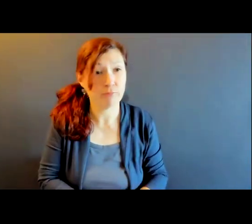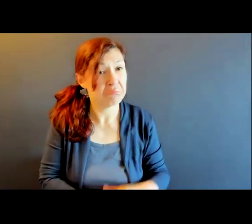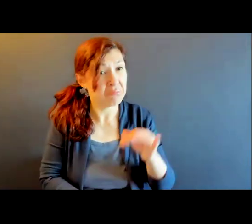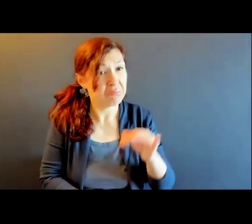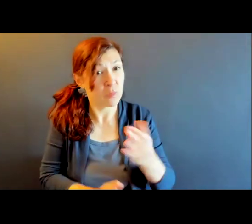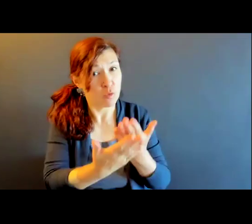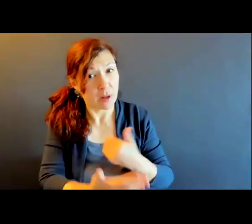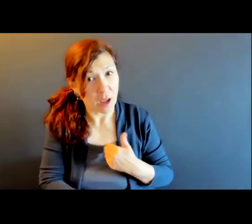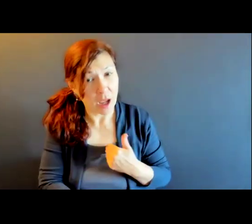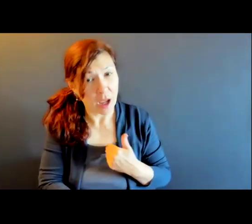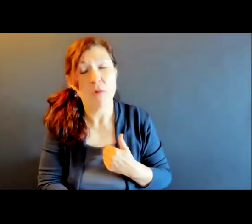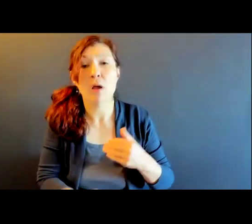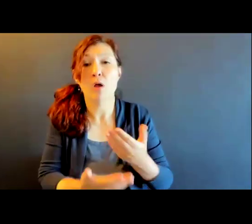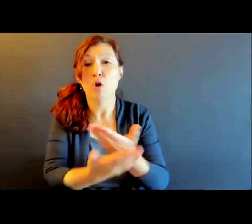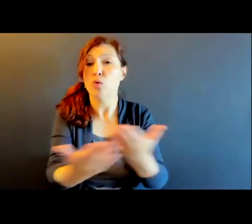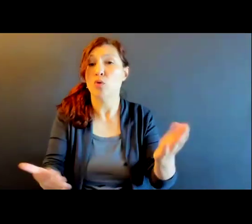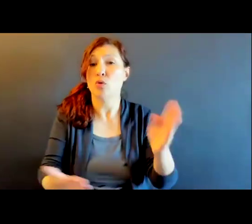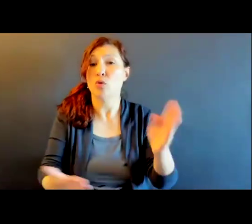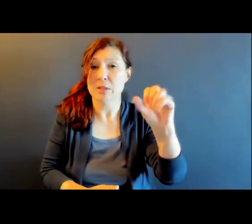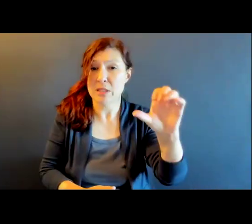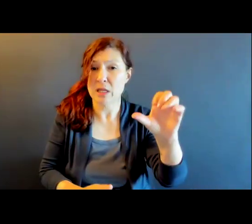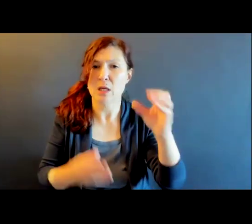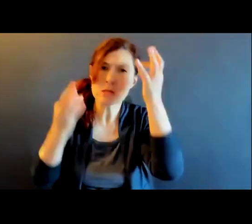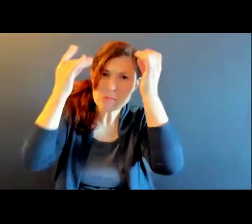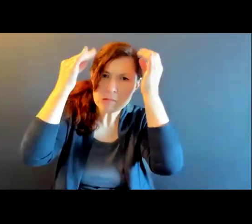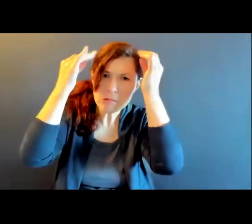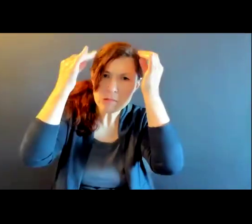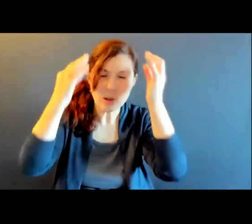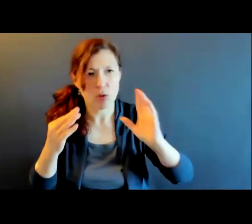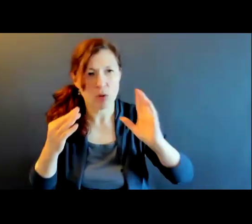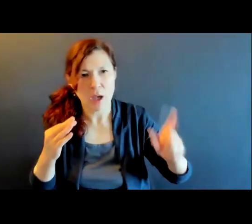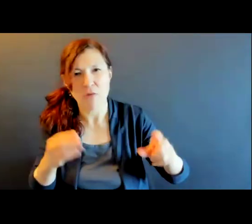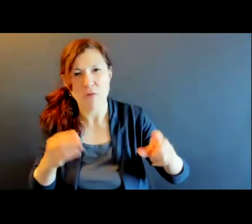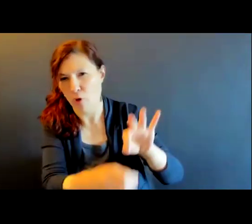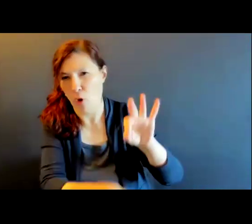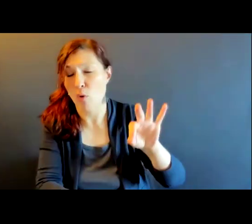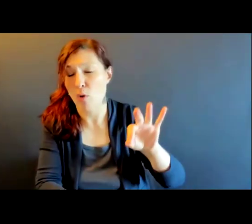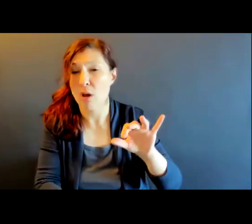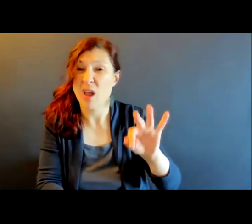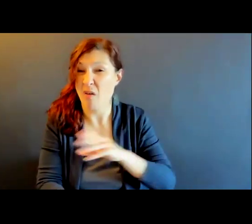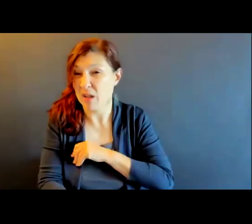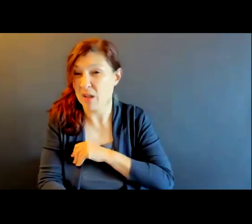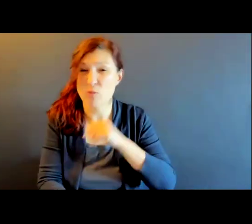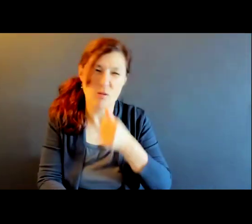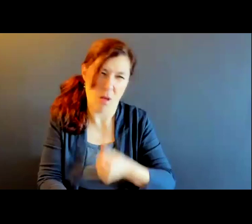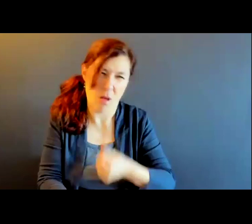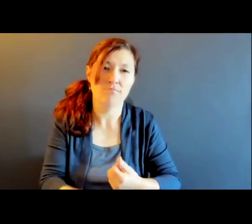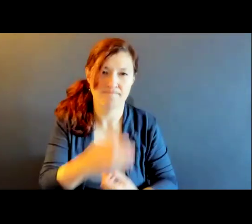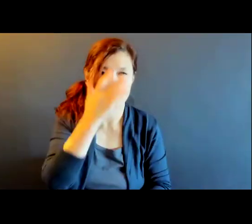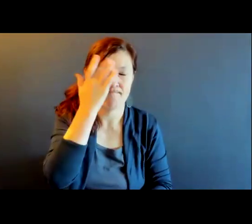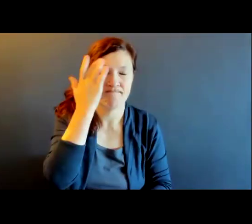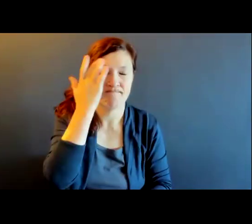forth, this body will ultimately deliberate and vote to accept or not accept those changes.